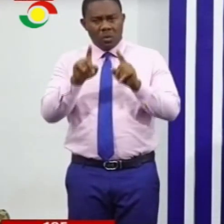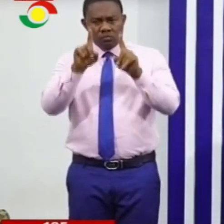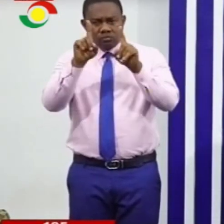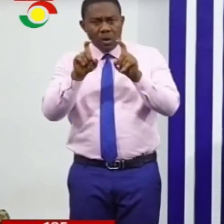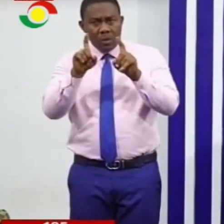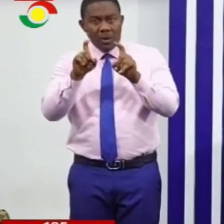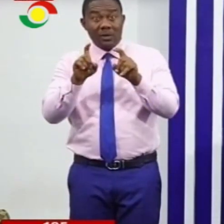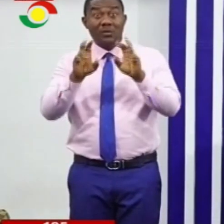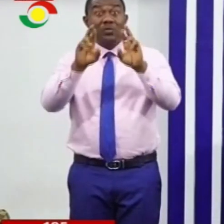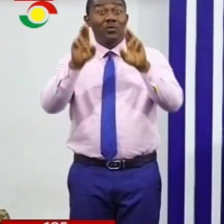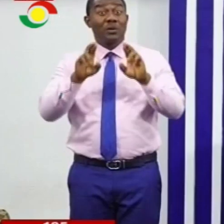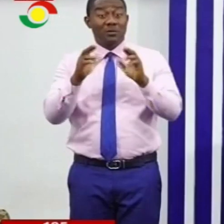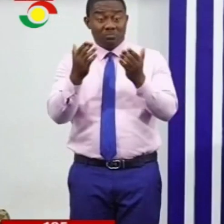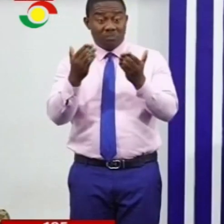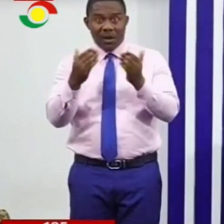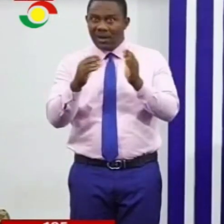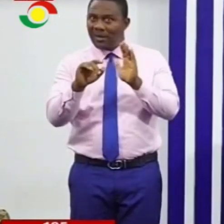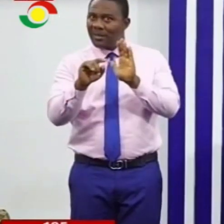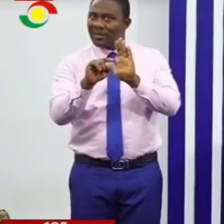and the results have come back negative.